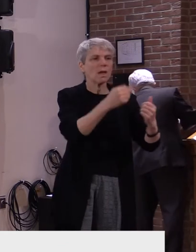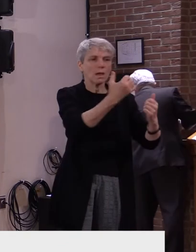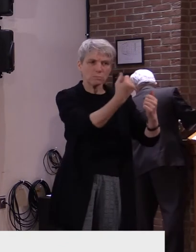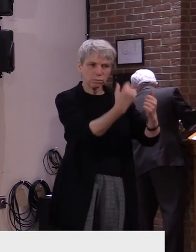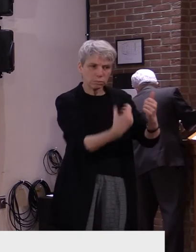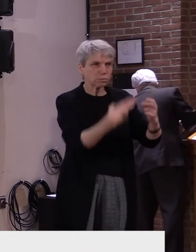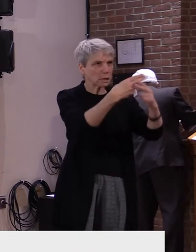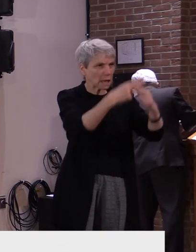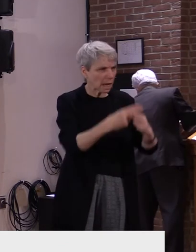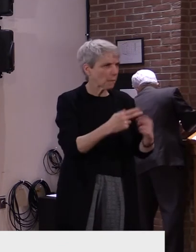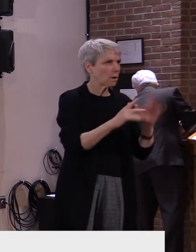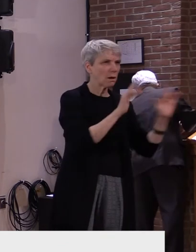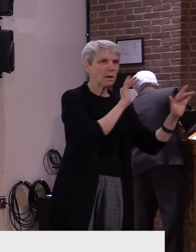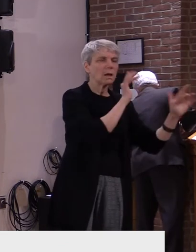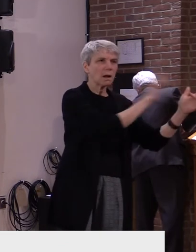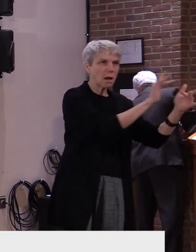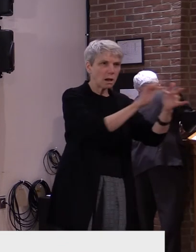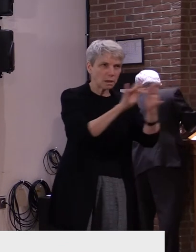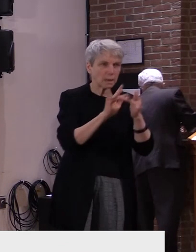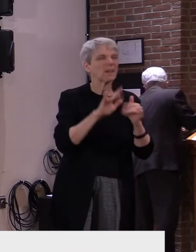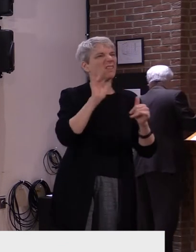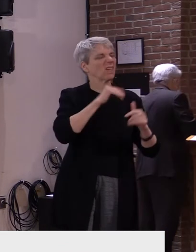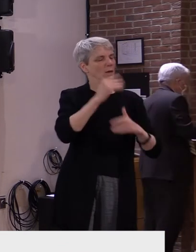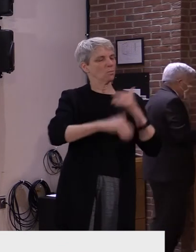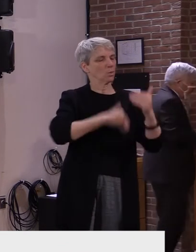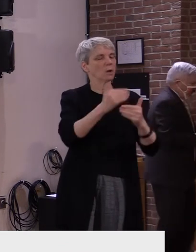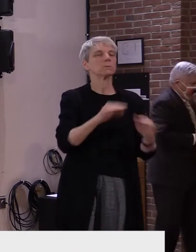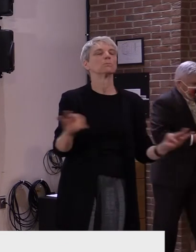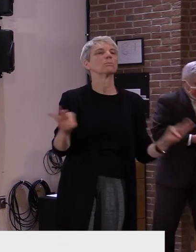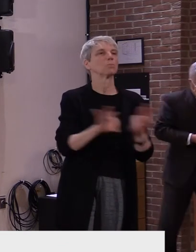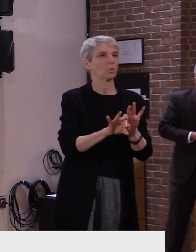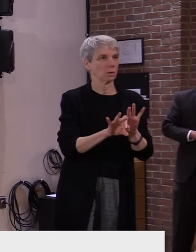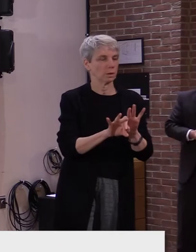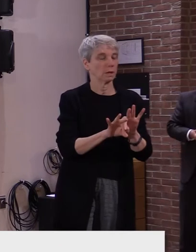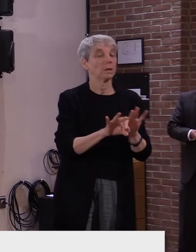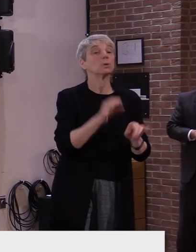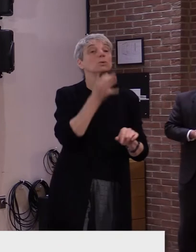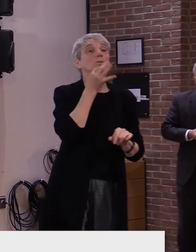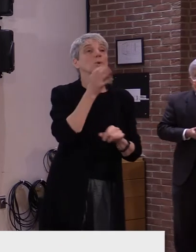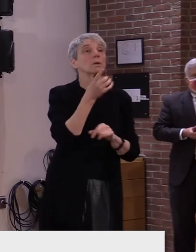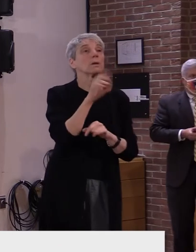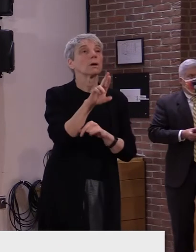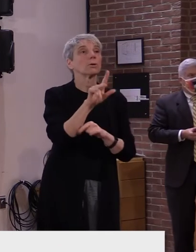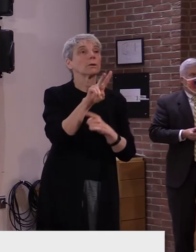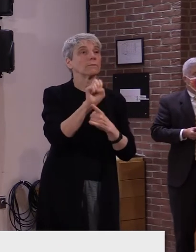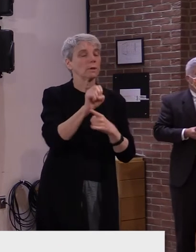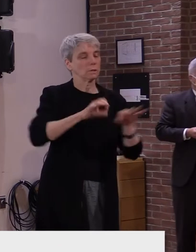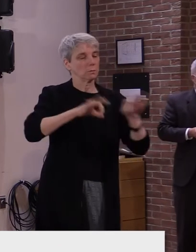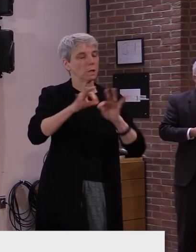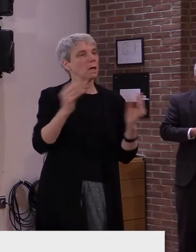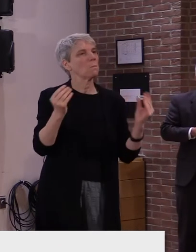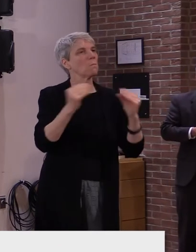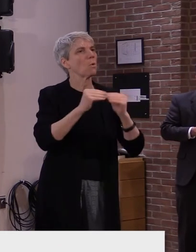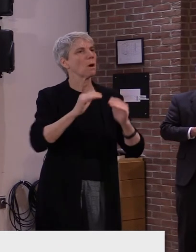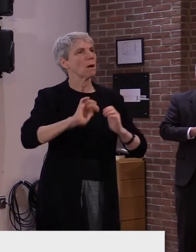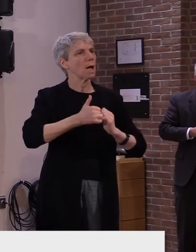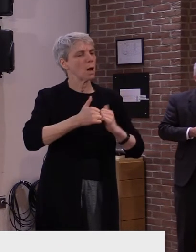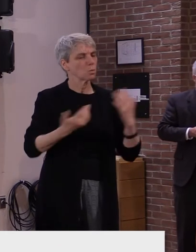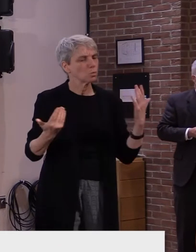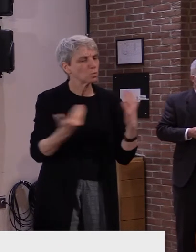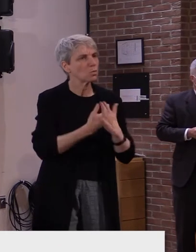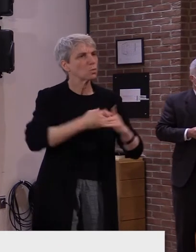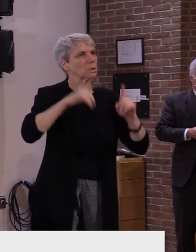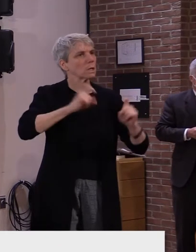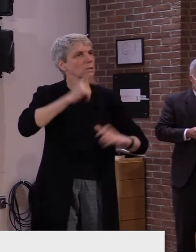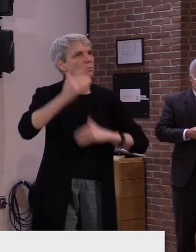more on a new testing initiative in a few minutes again with the success we've